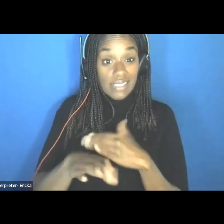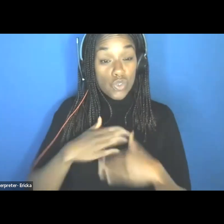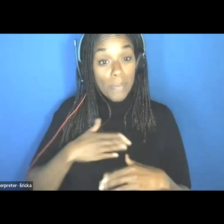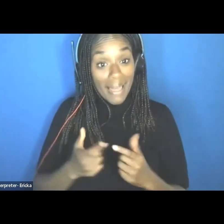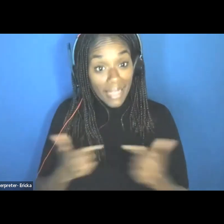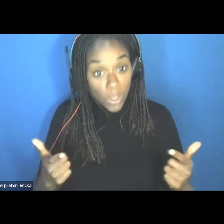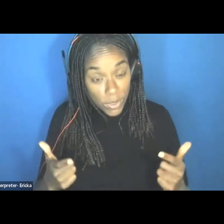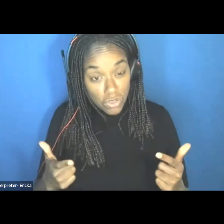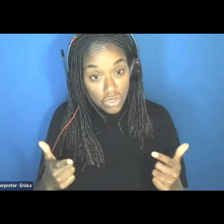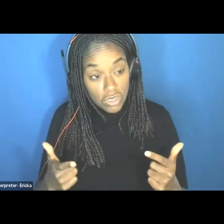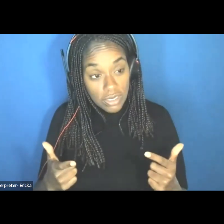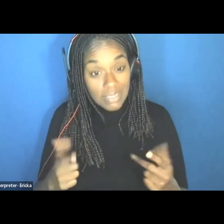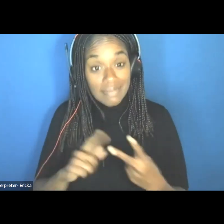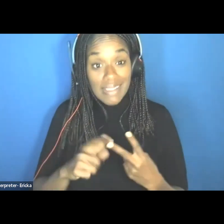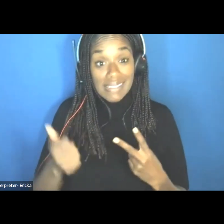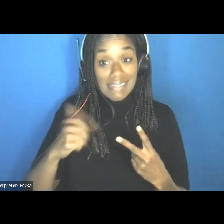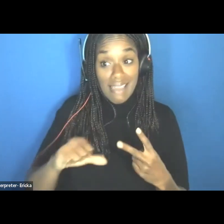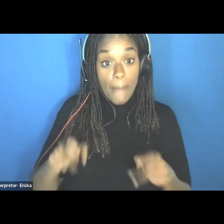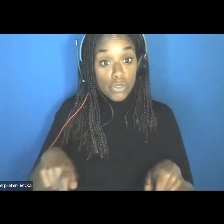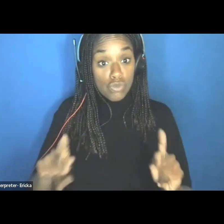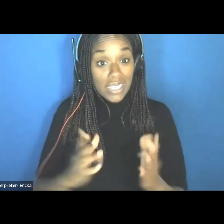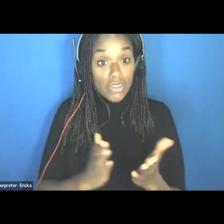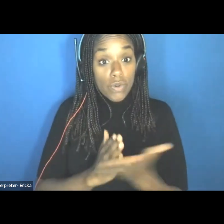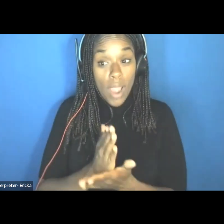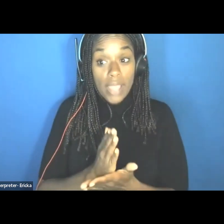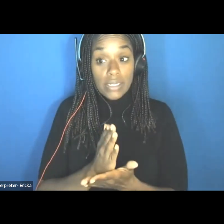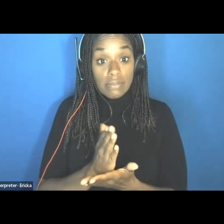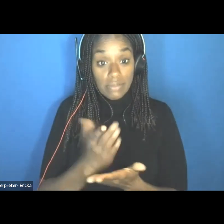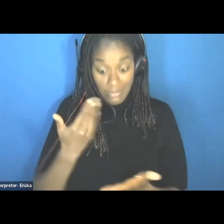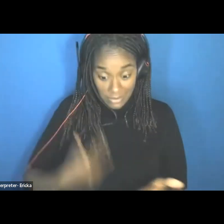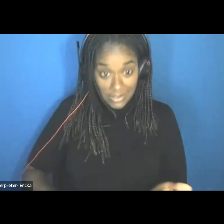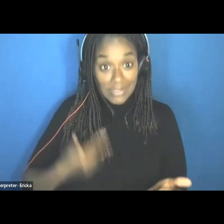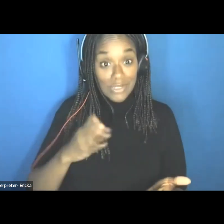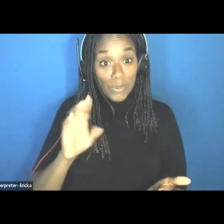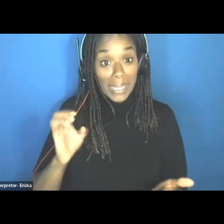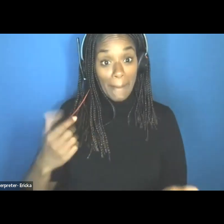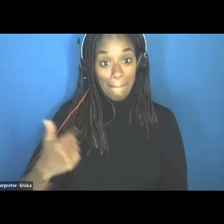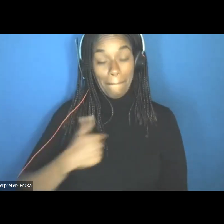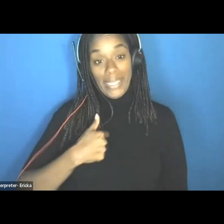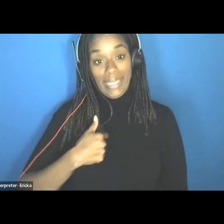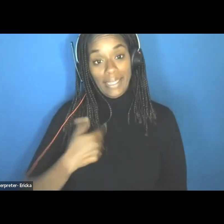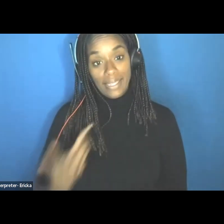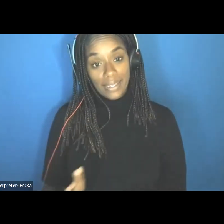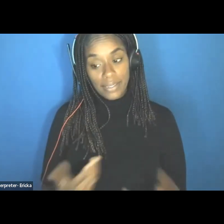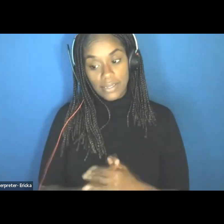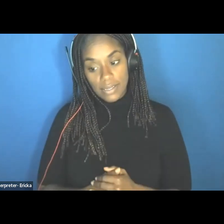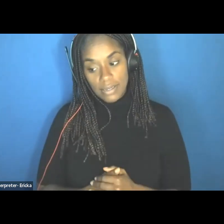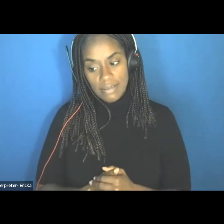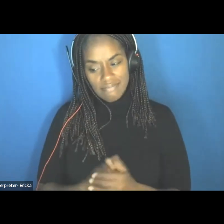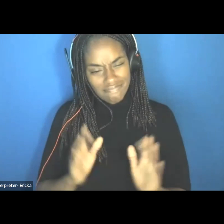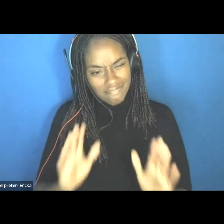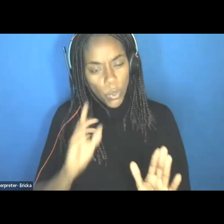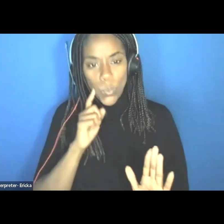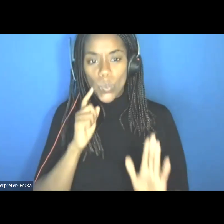denied me the opportunity and the right to be who I really am. So please do recognize